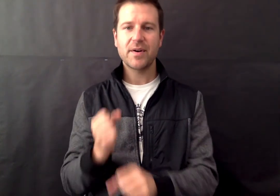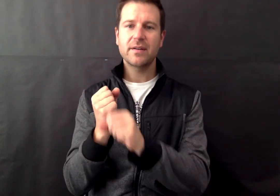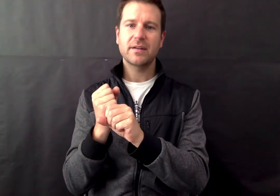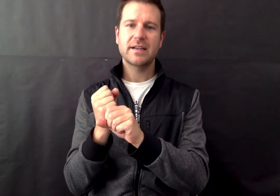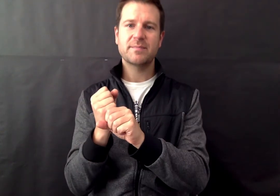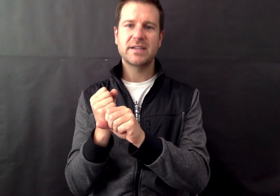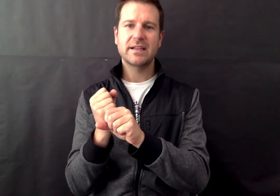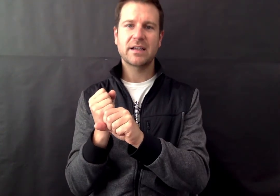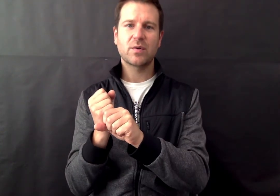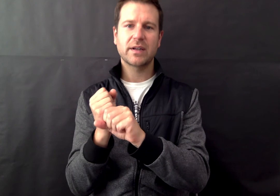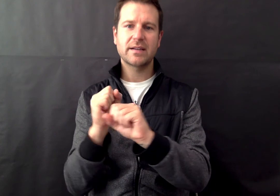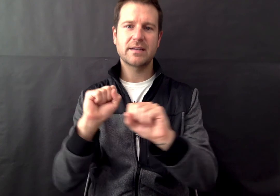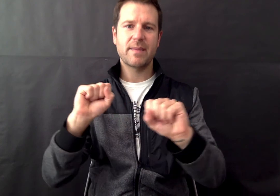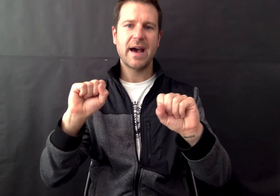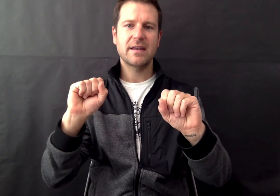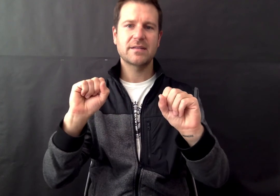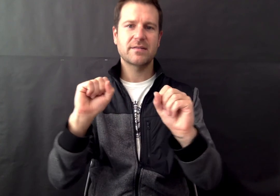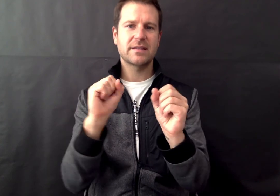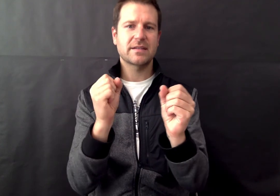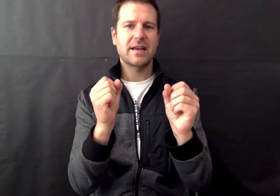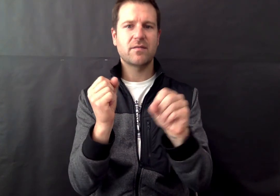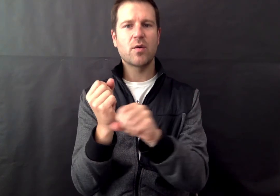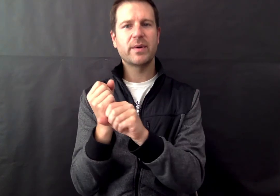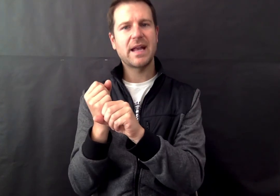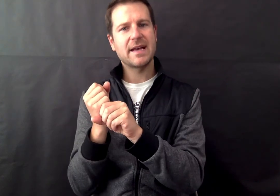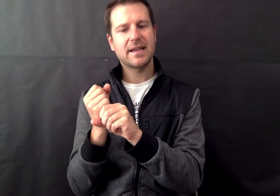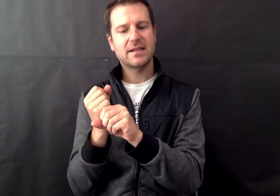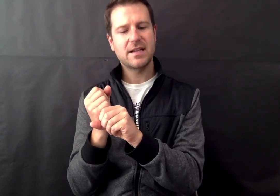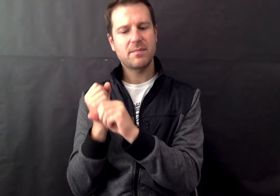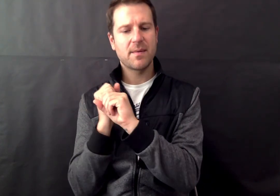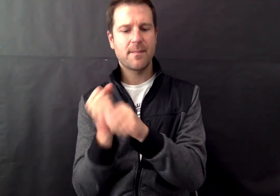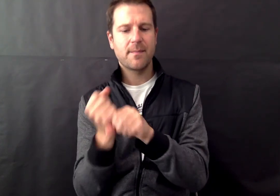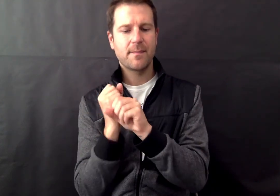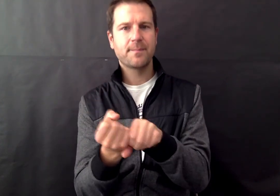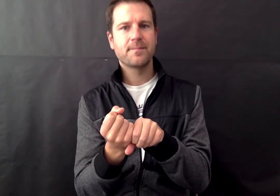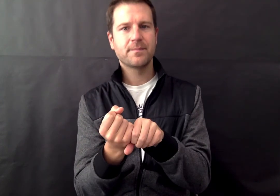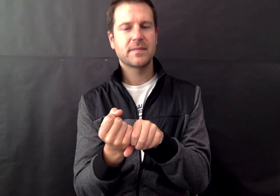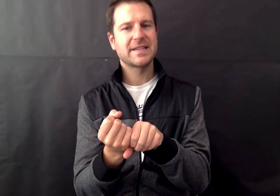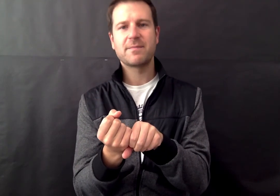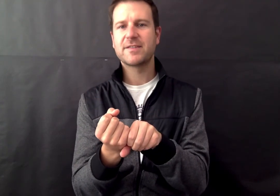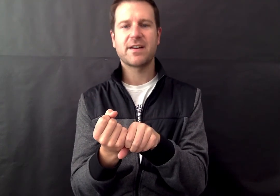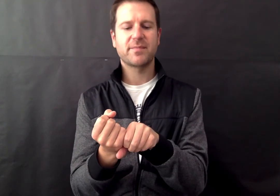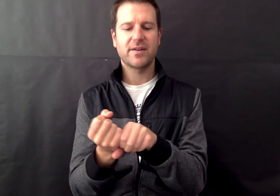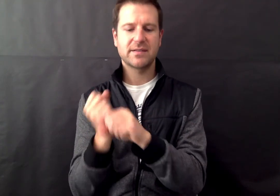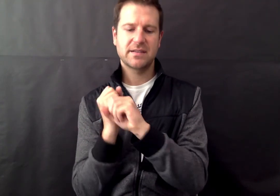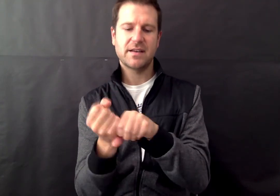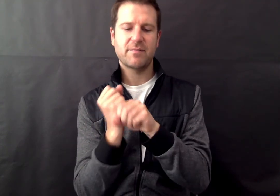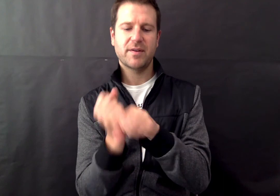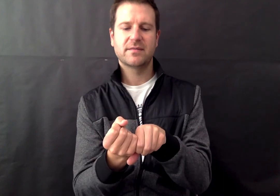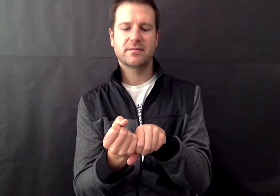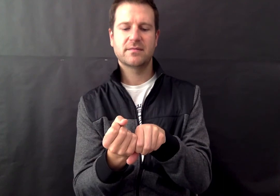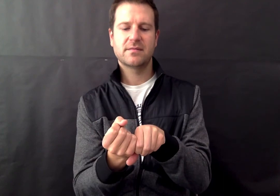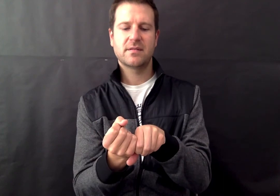Baseball, it's pretend like you're holding onto the bat, so it's this kind of open S hand shape. Same for softball. Softball.